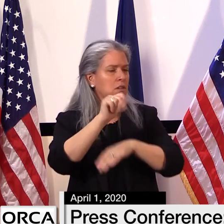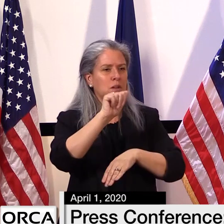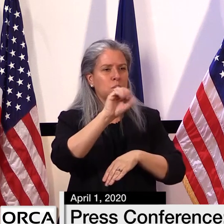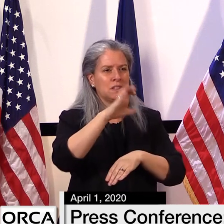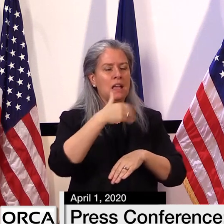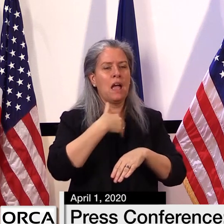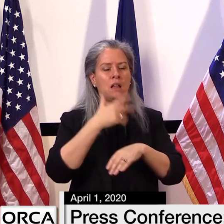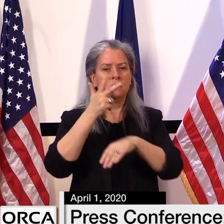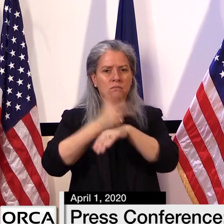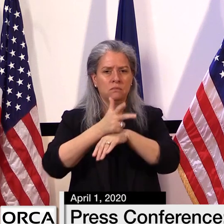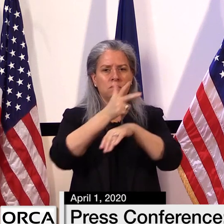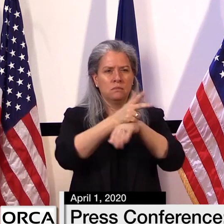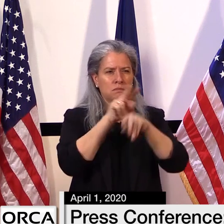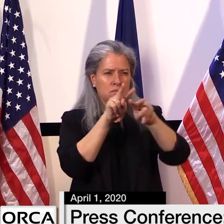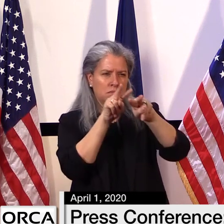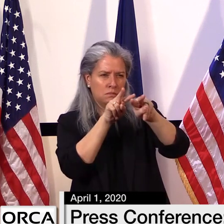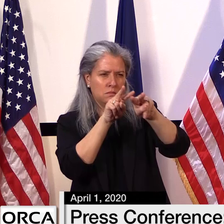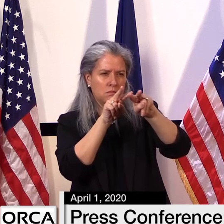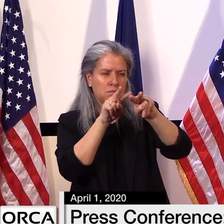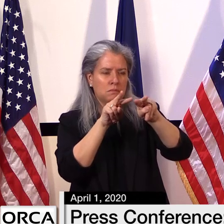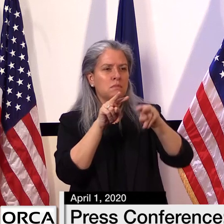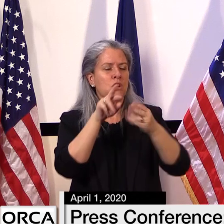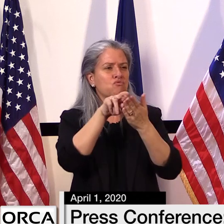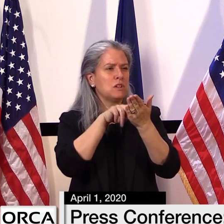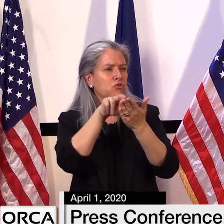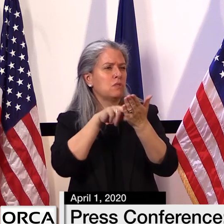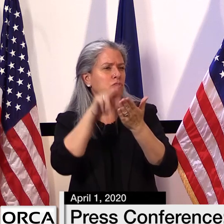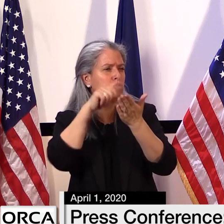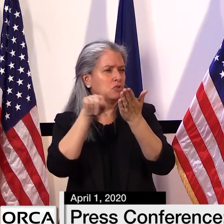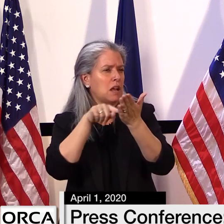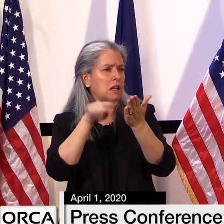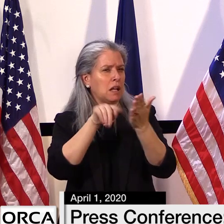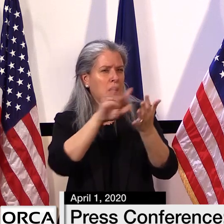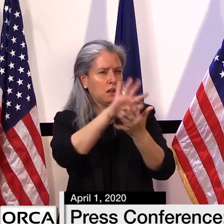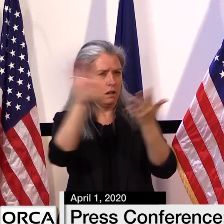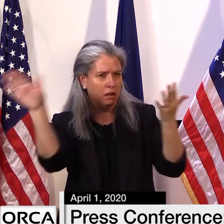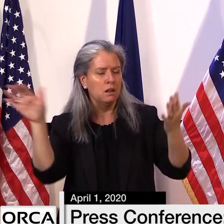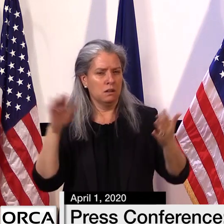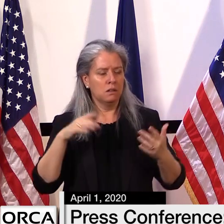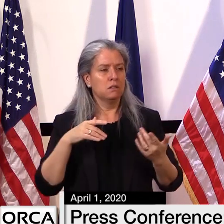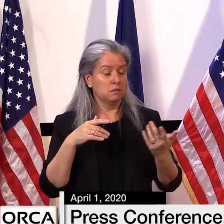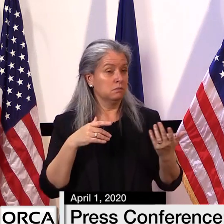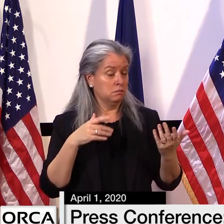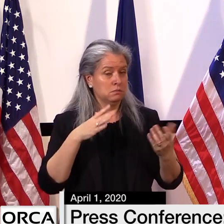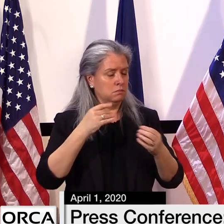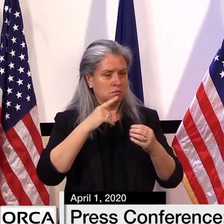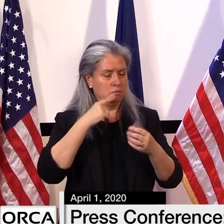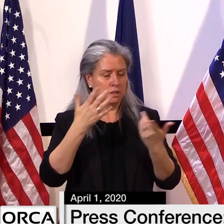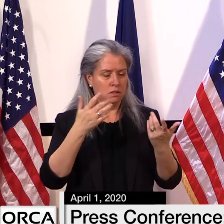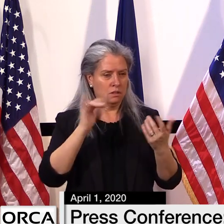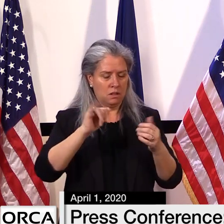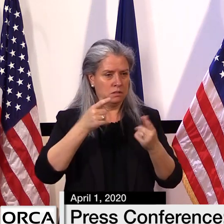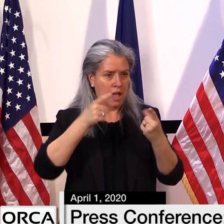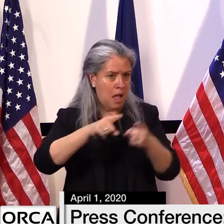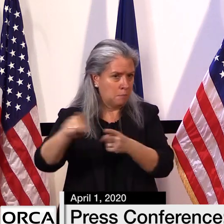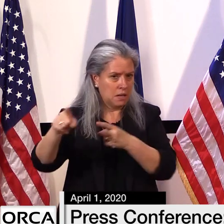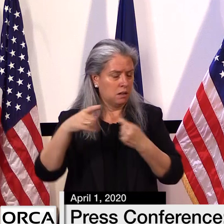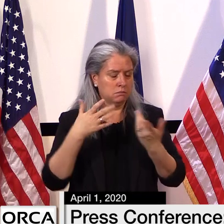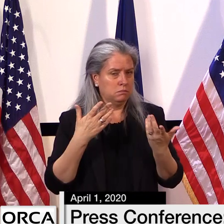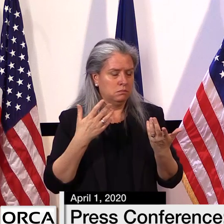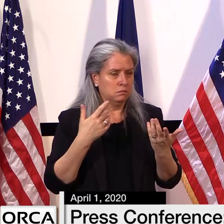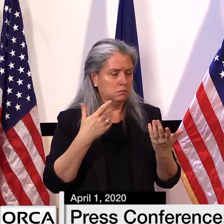29 entry points along the four borders checking registration, and it's an around-the-clock operation for the foreseeable